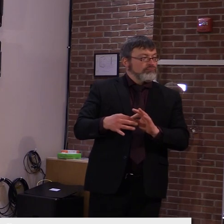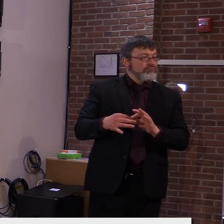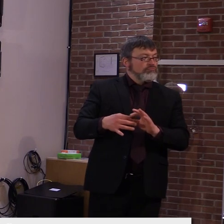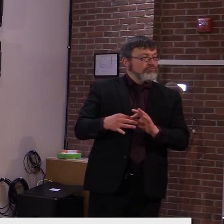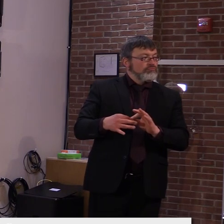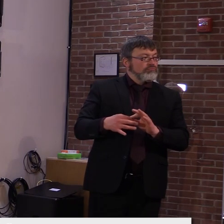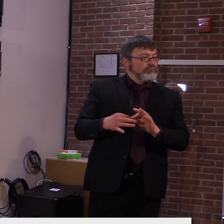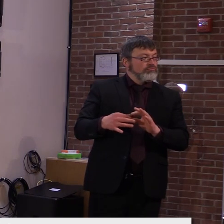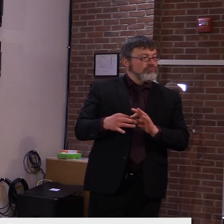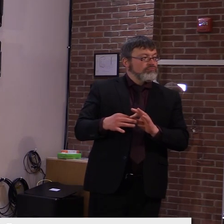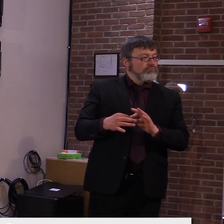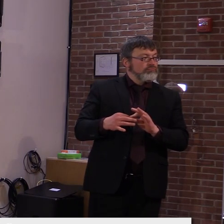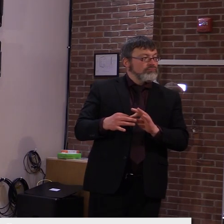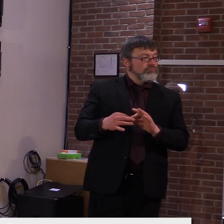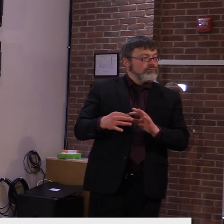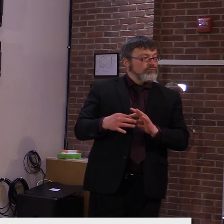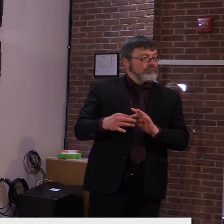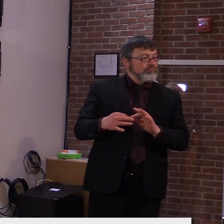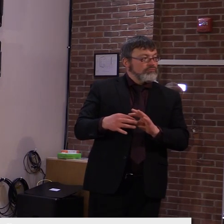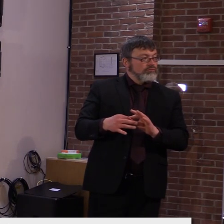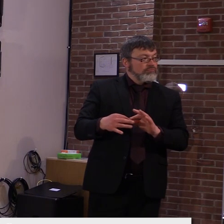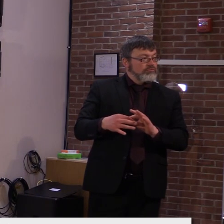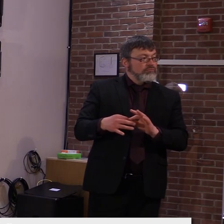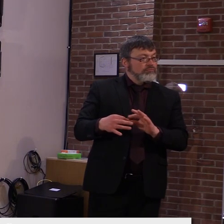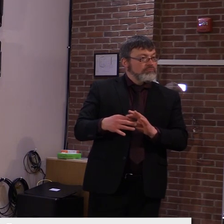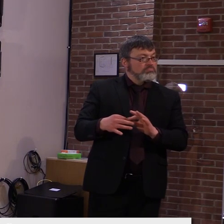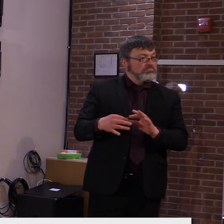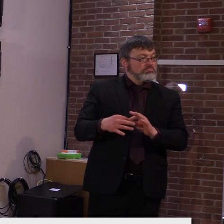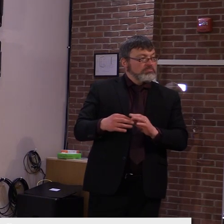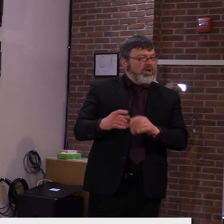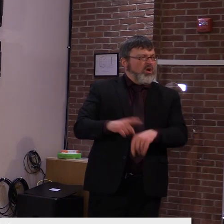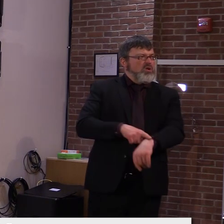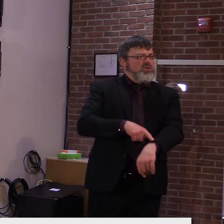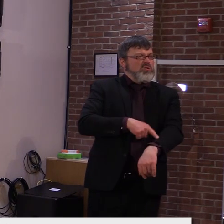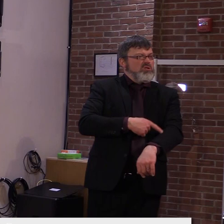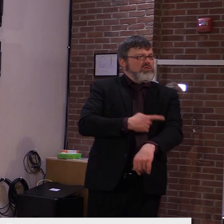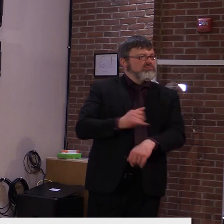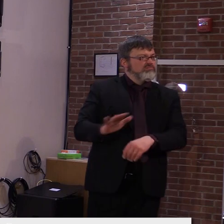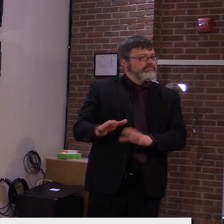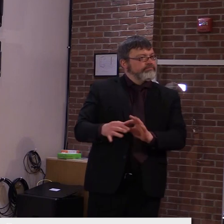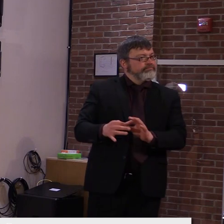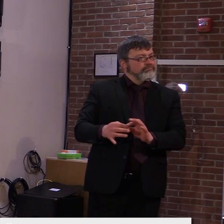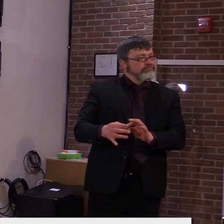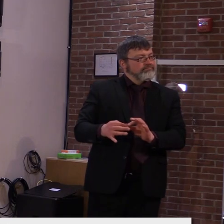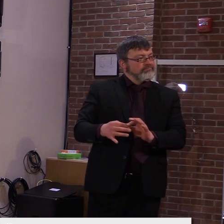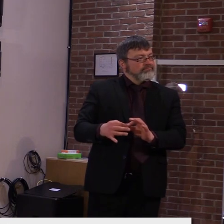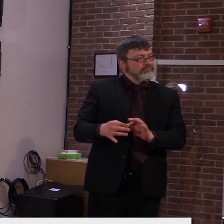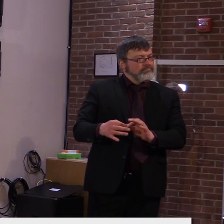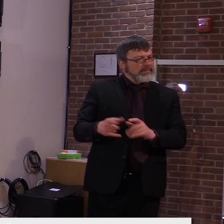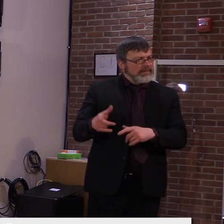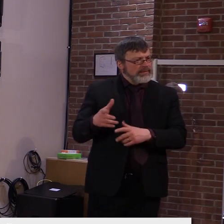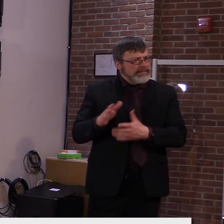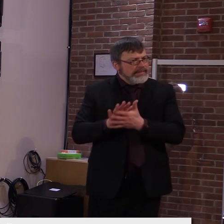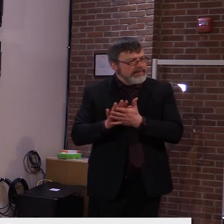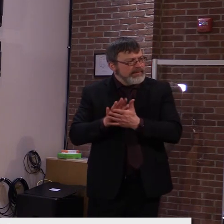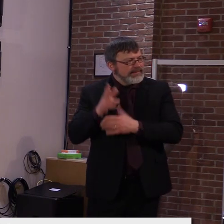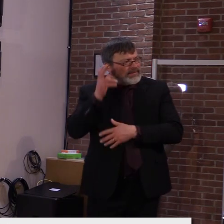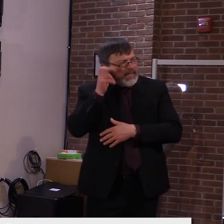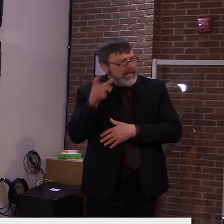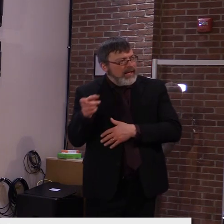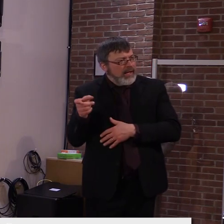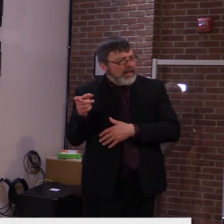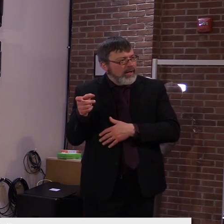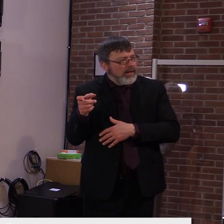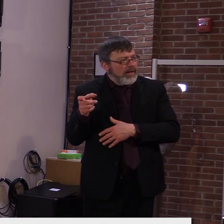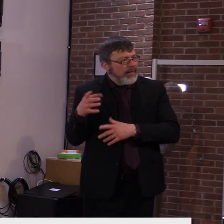calls, quote, the horrible way, unquote. Military veterans were treated this morning at the vaccine clinic at the